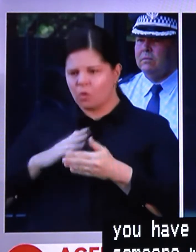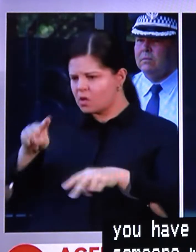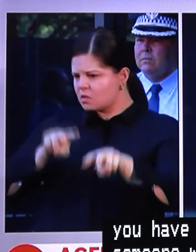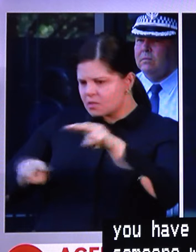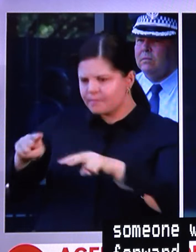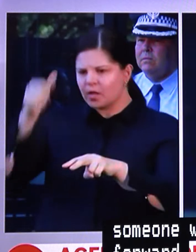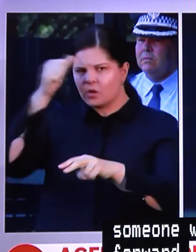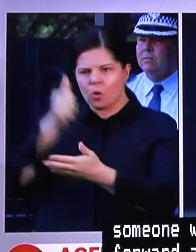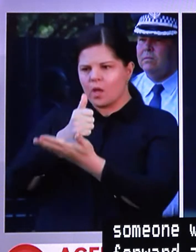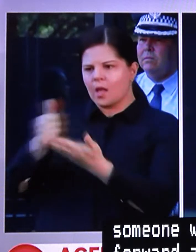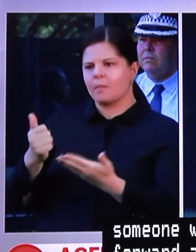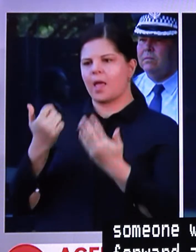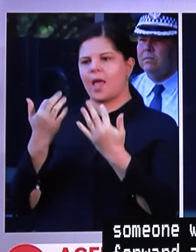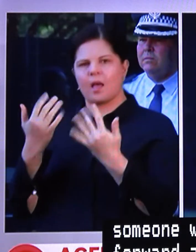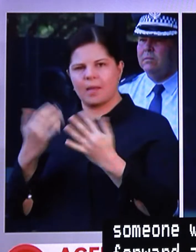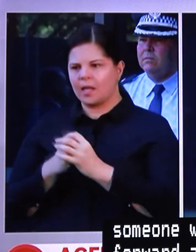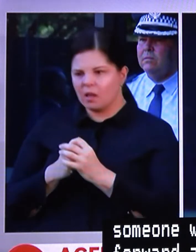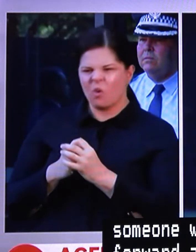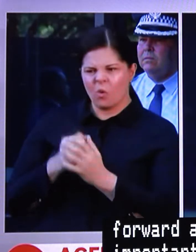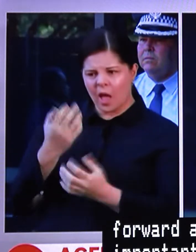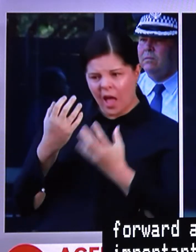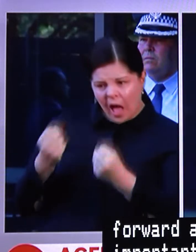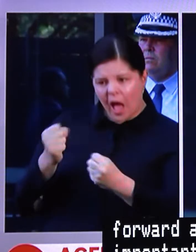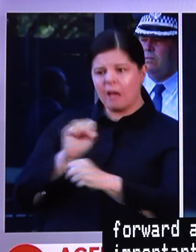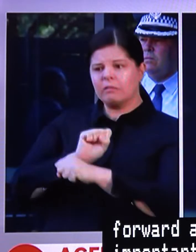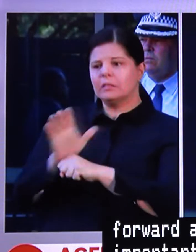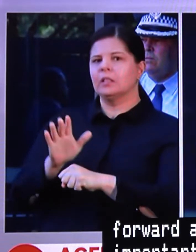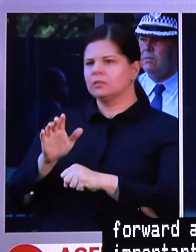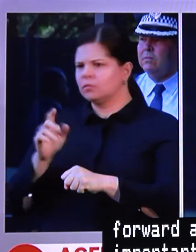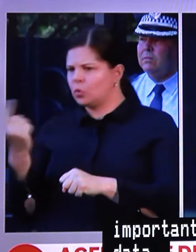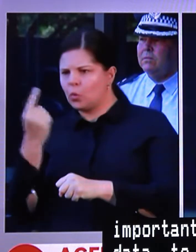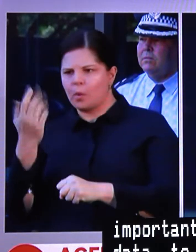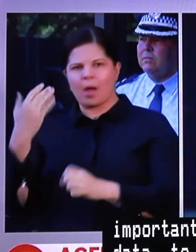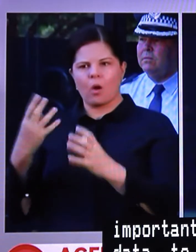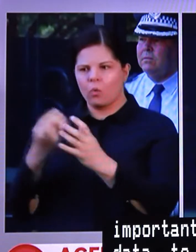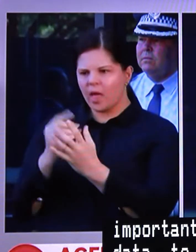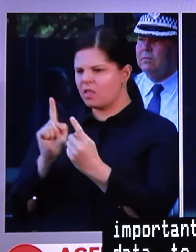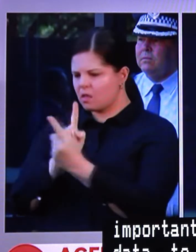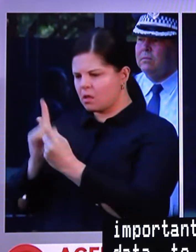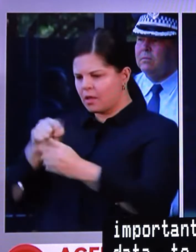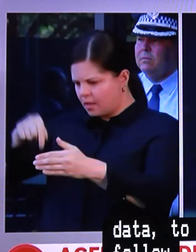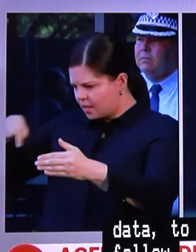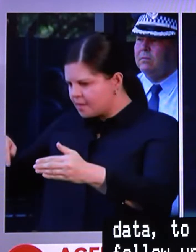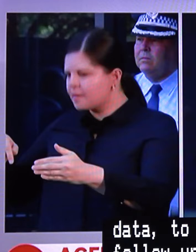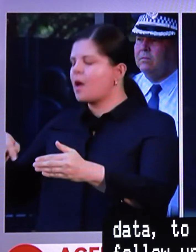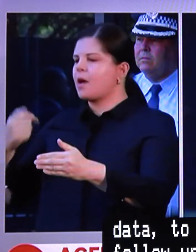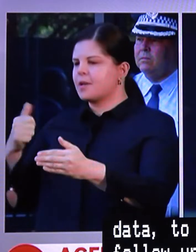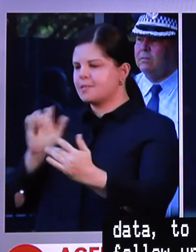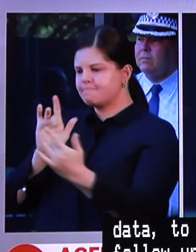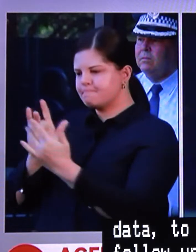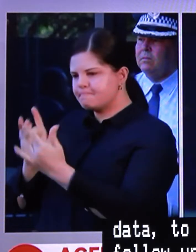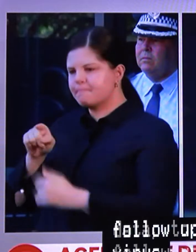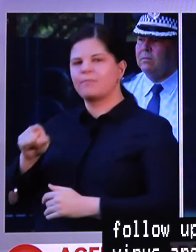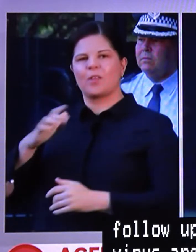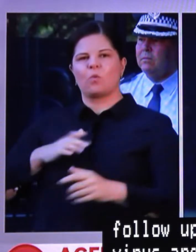to continue to follow up on anyone who has the virus and get in touch with their direct contacts. That's how we can control the spread and make